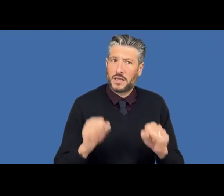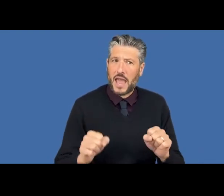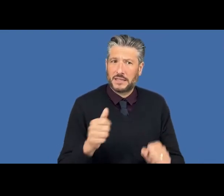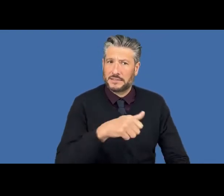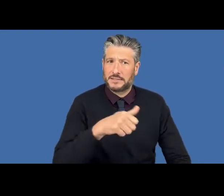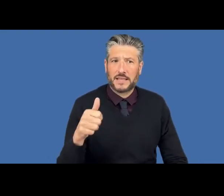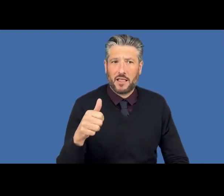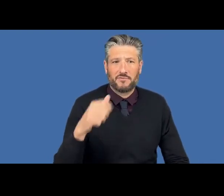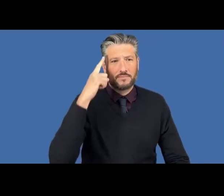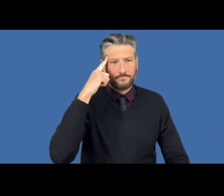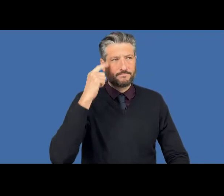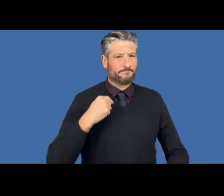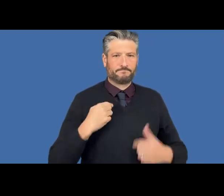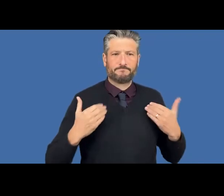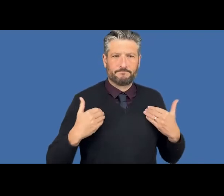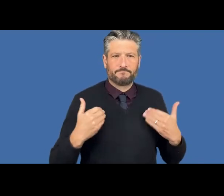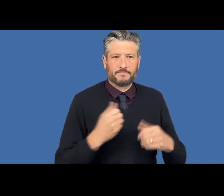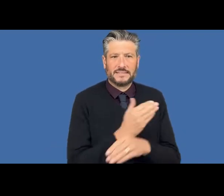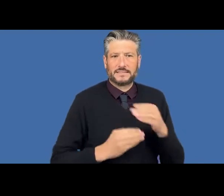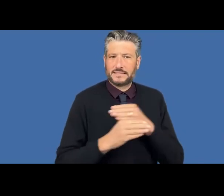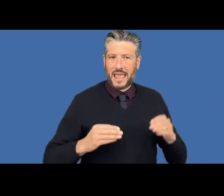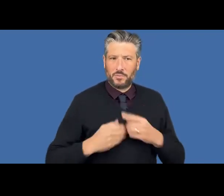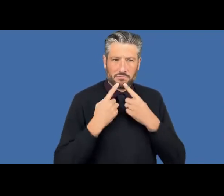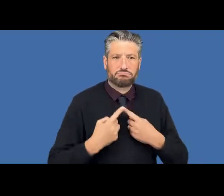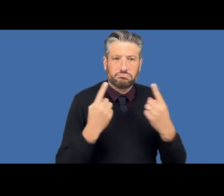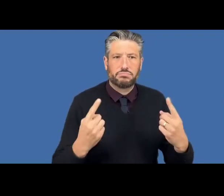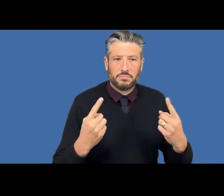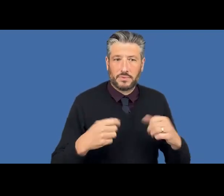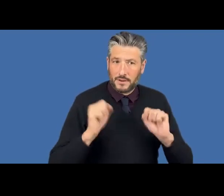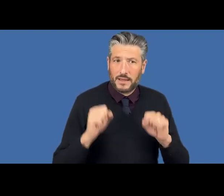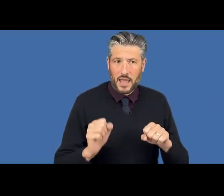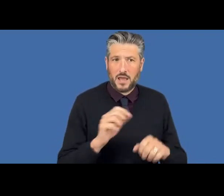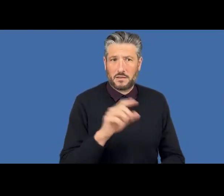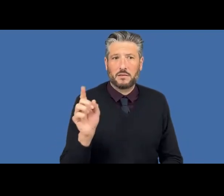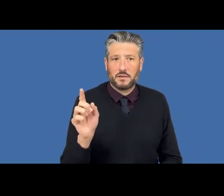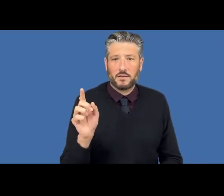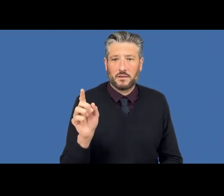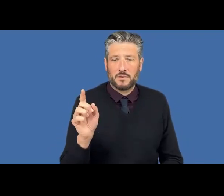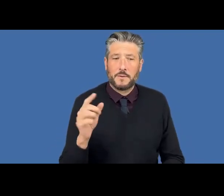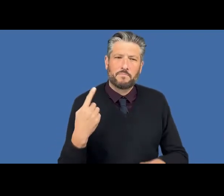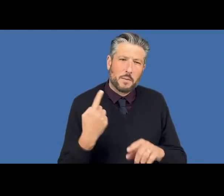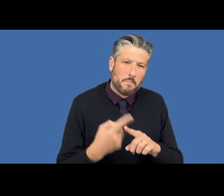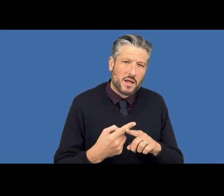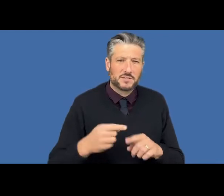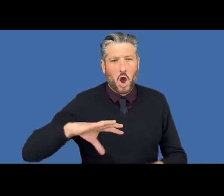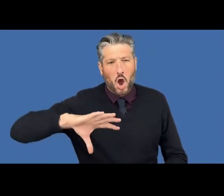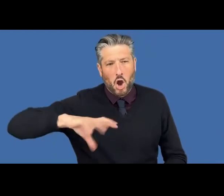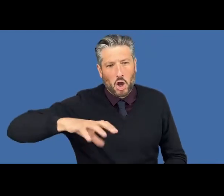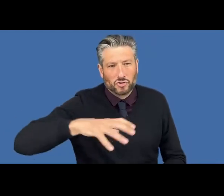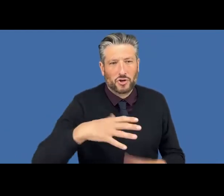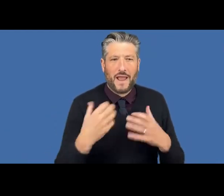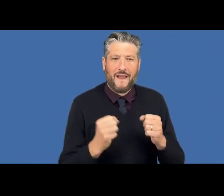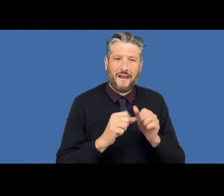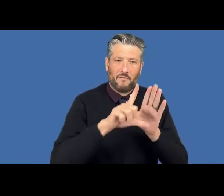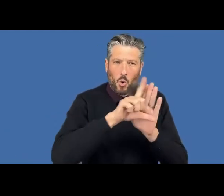of different countries have different regulations about what you can ask and what you can't ask and what gets recorded and what